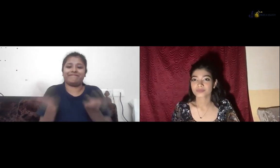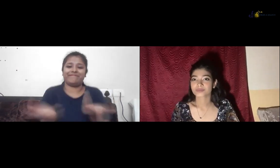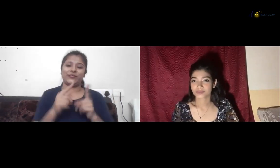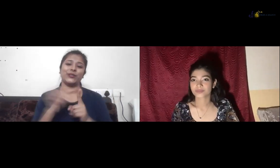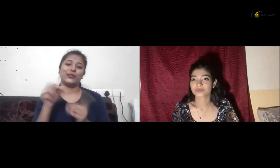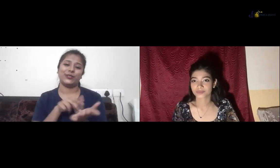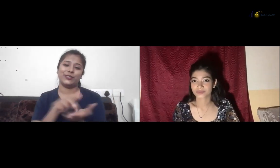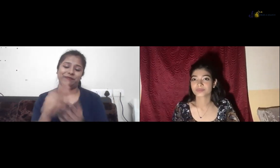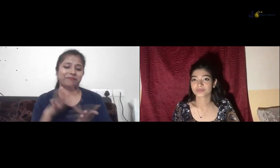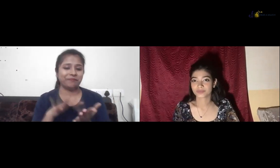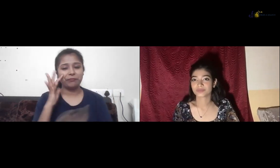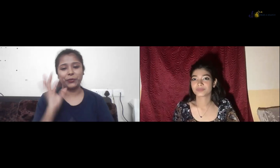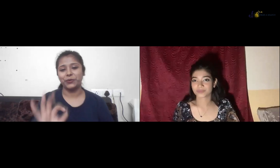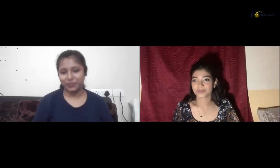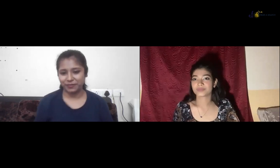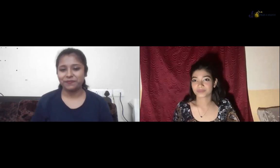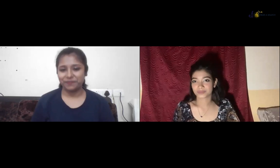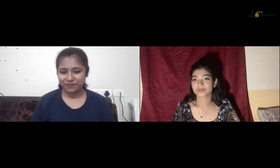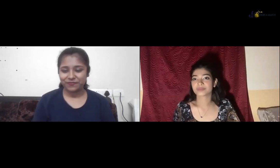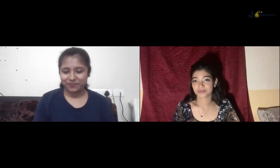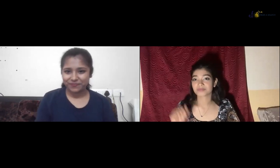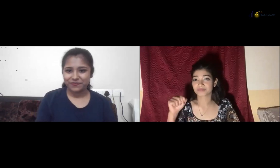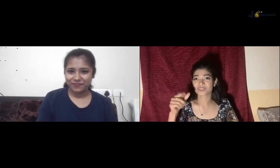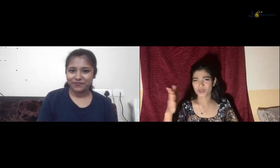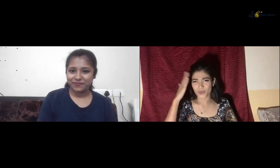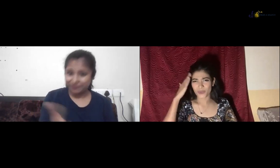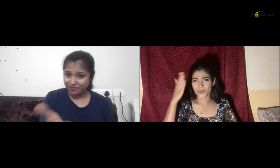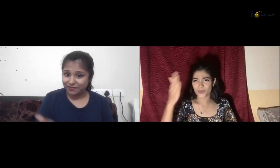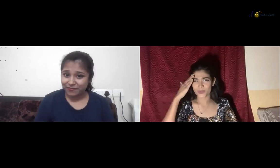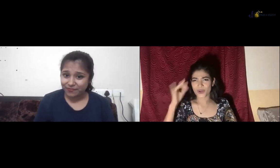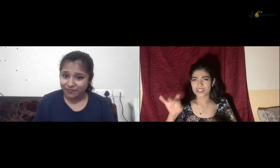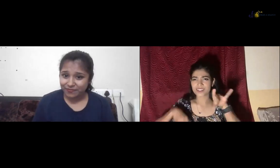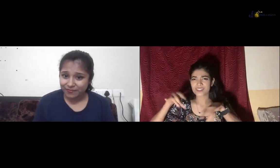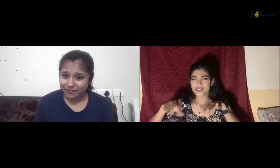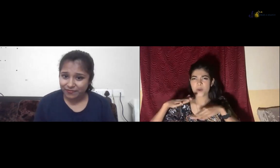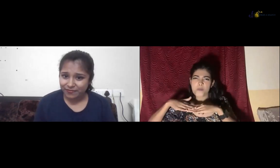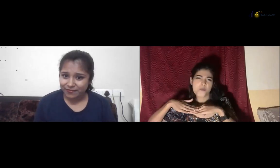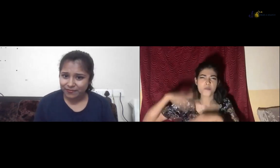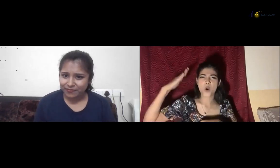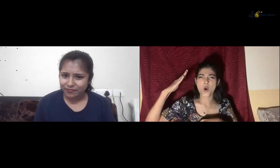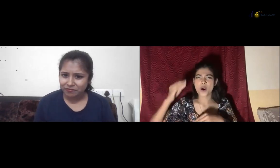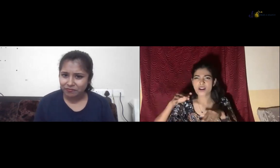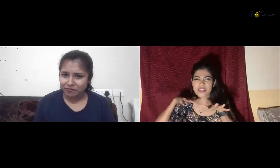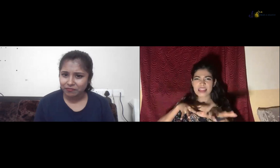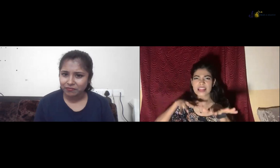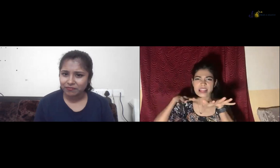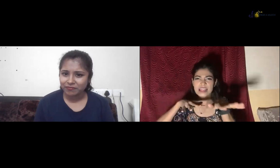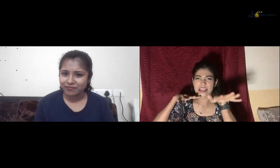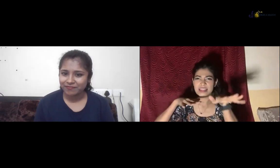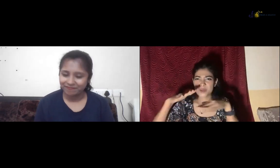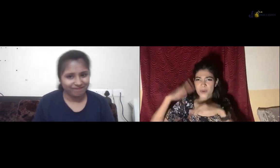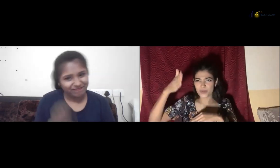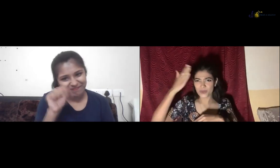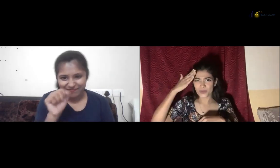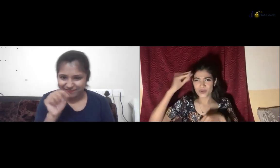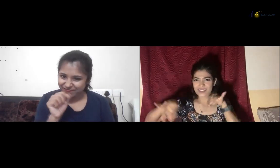to be explained these things, and they have to motivate us. So that is very important. That's true. The city that